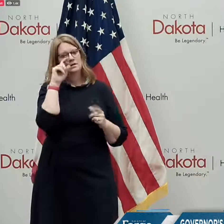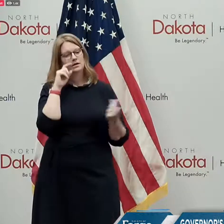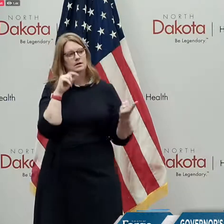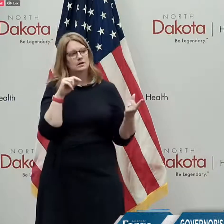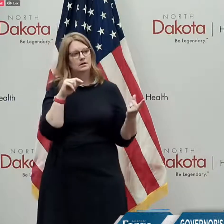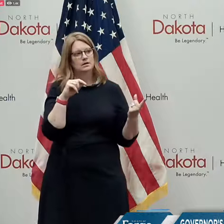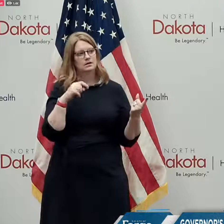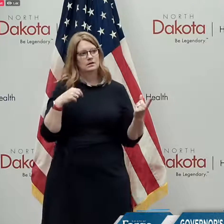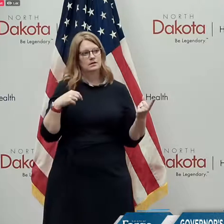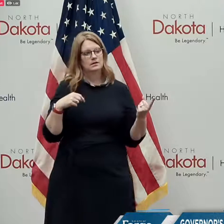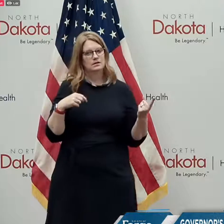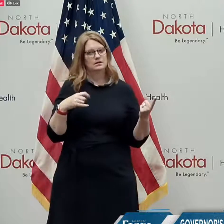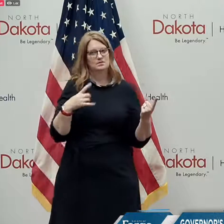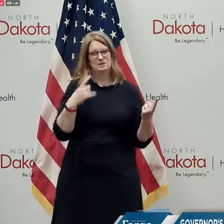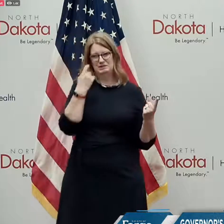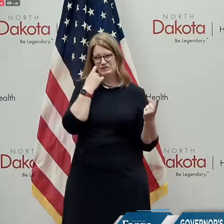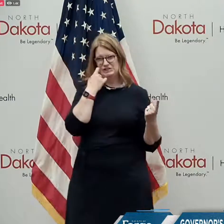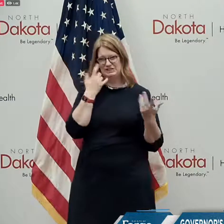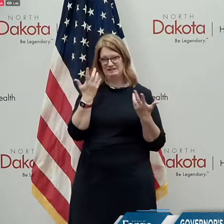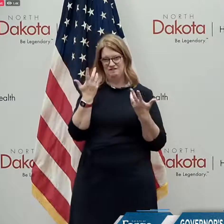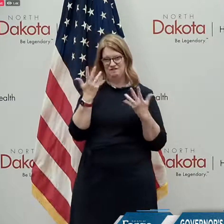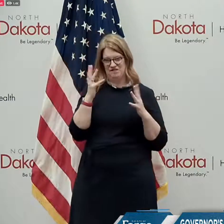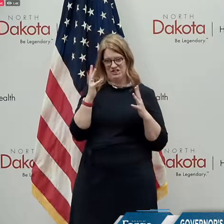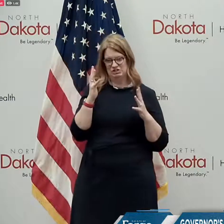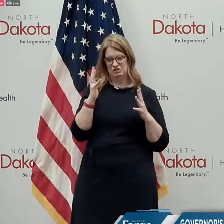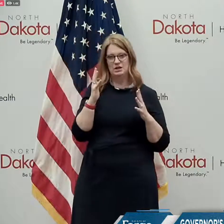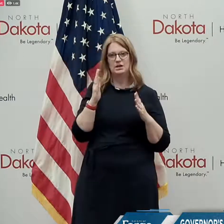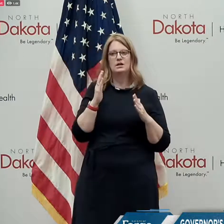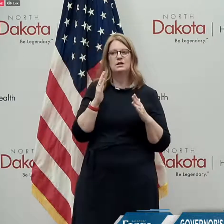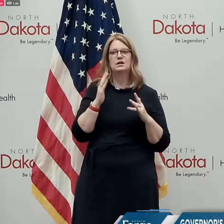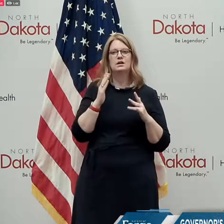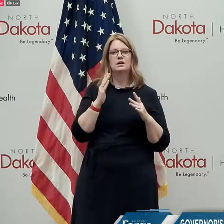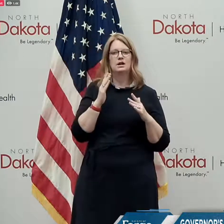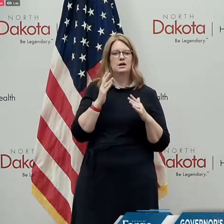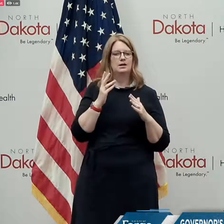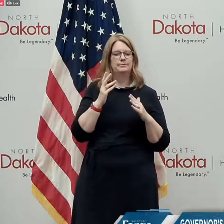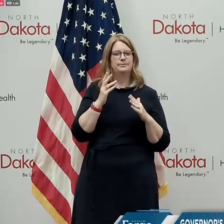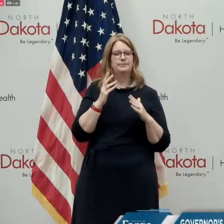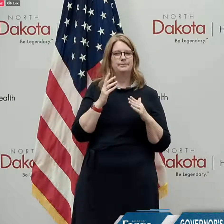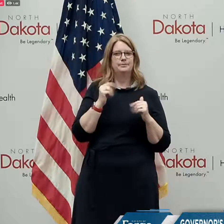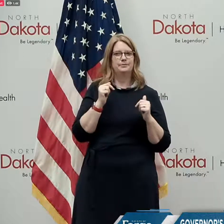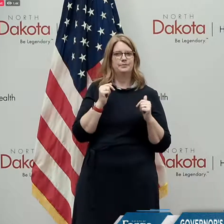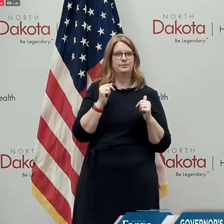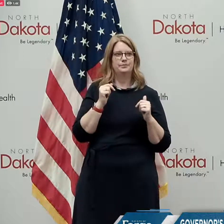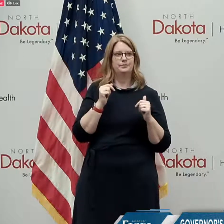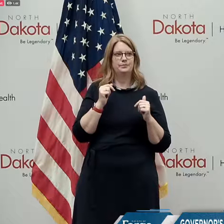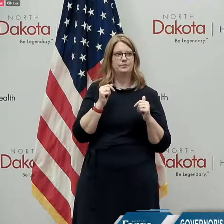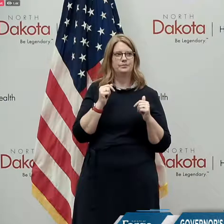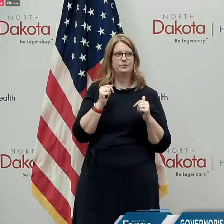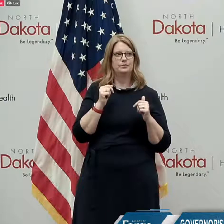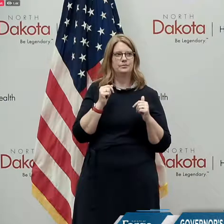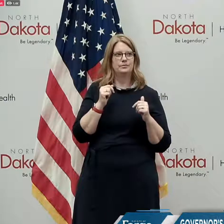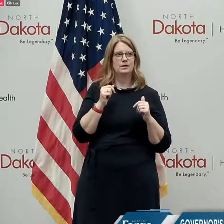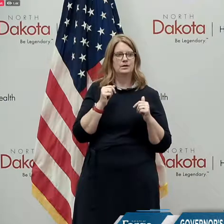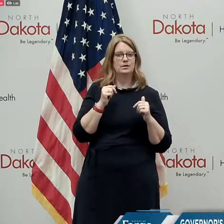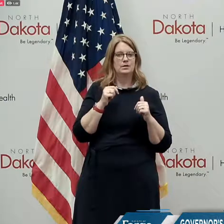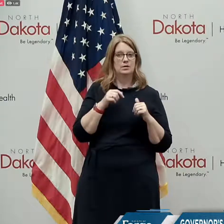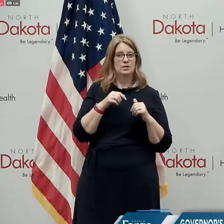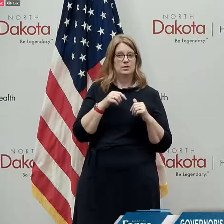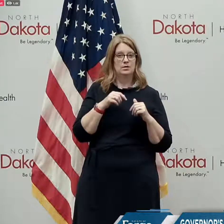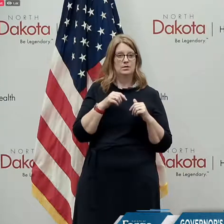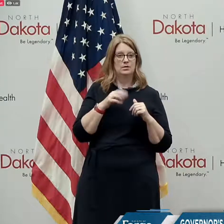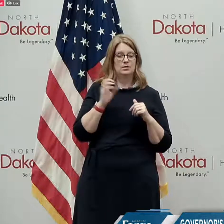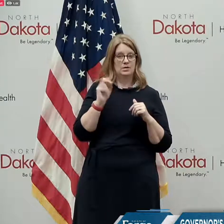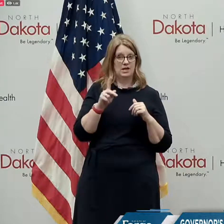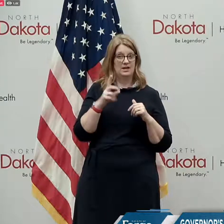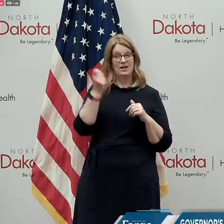finishing a piece of automation that allow us to take, with the approval of the person being tested, they have to